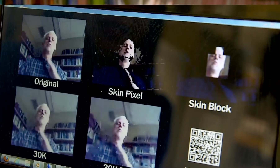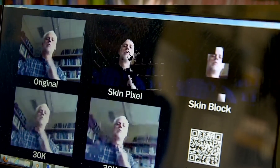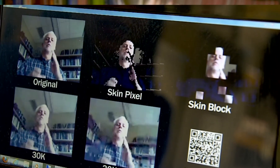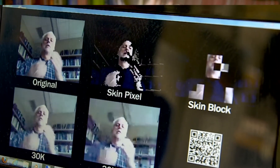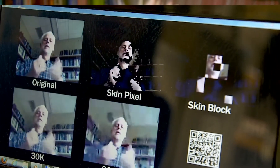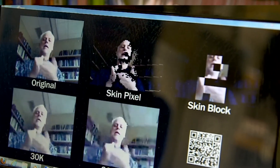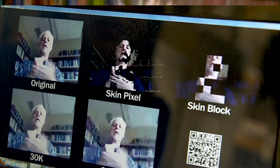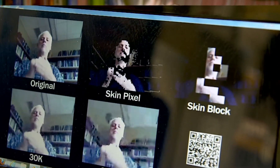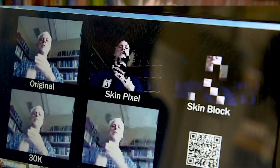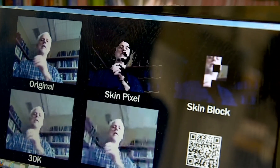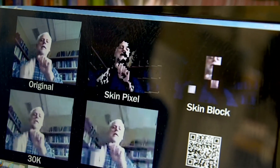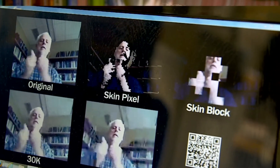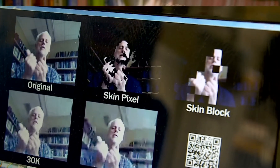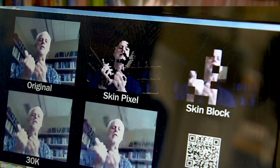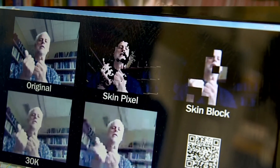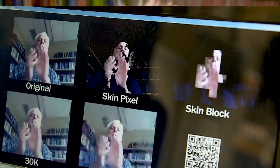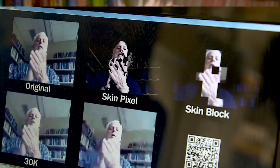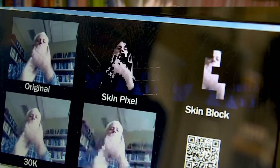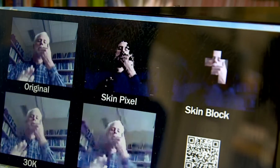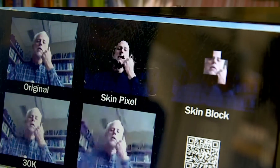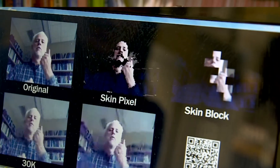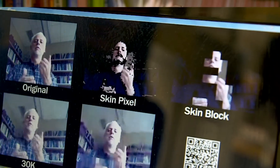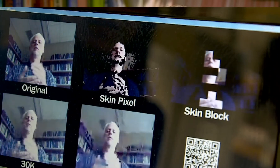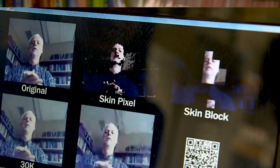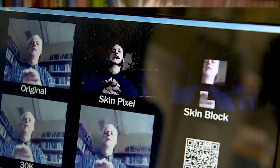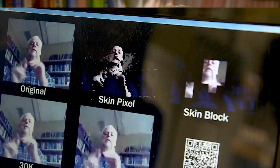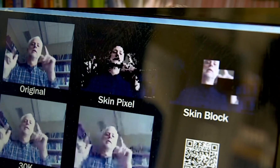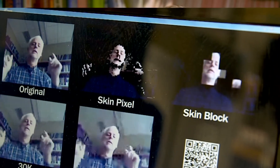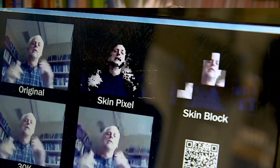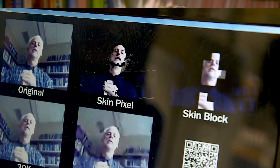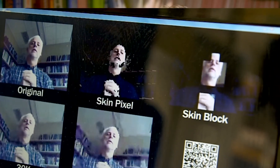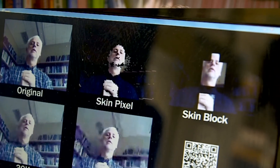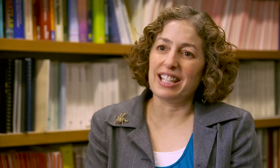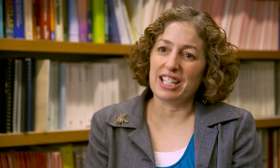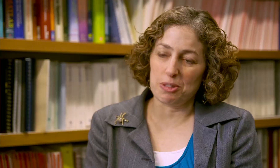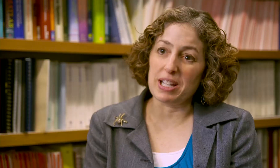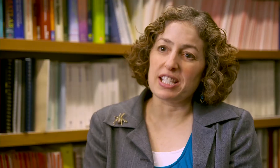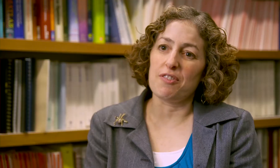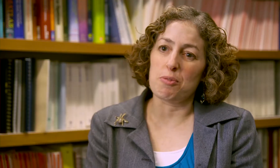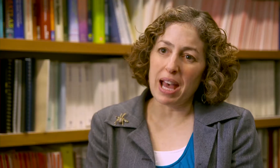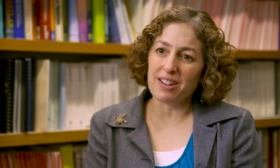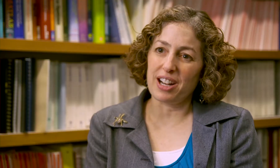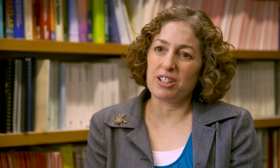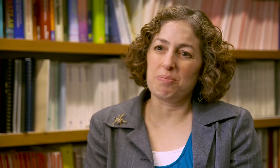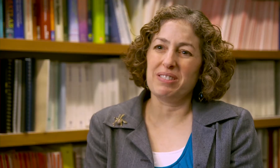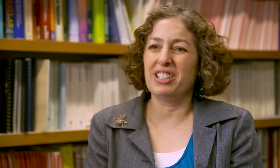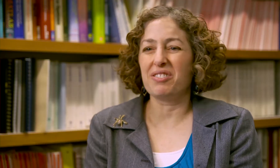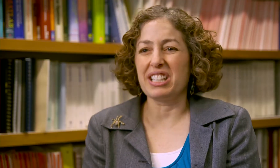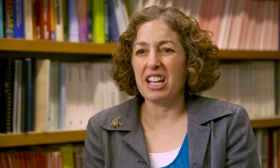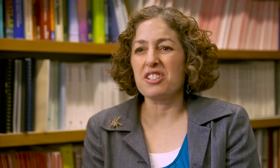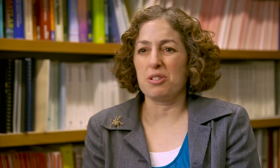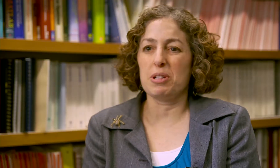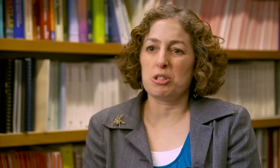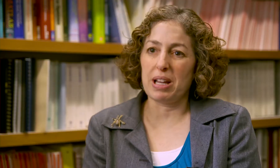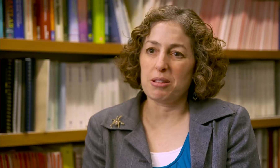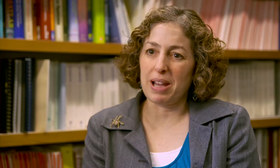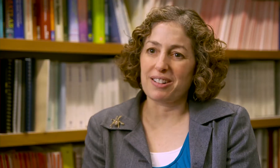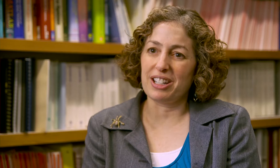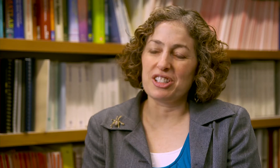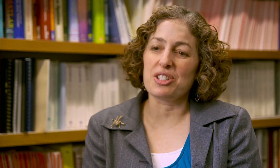information to the hands and face so that they look better. And this is done at the expense of the background, but we don't really care so much about the background, and